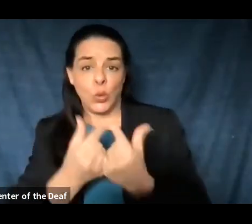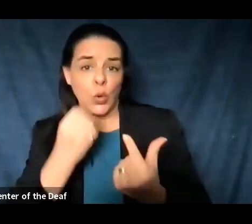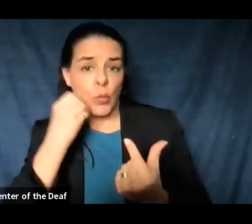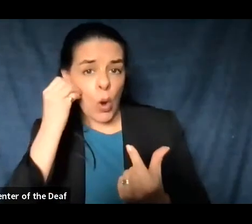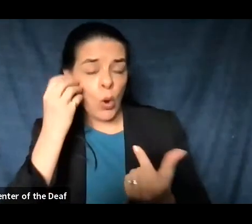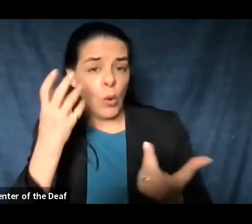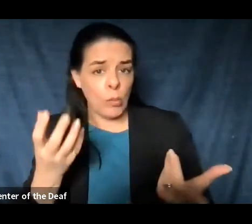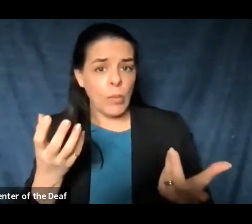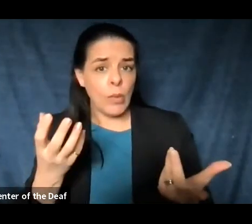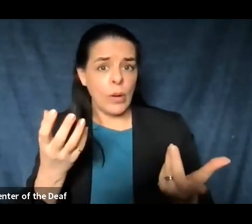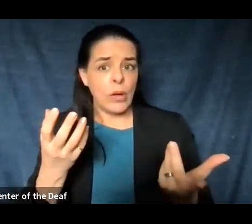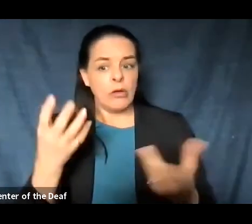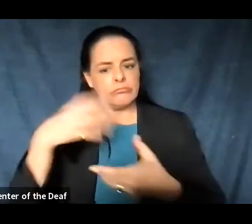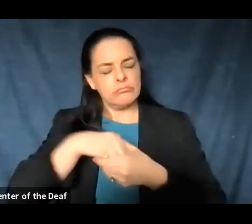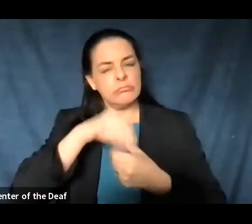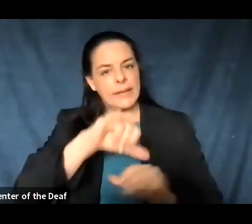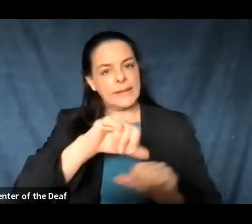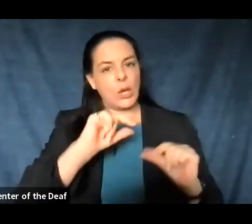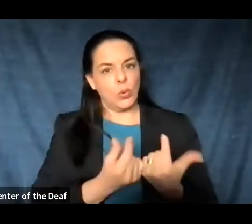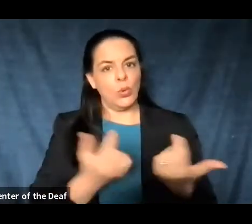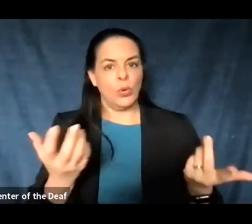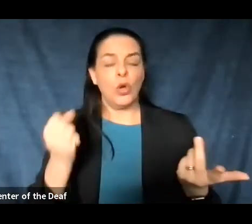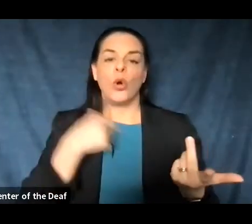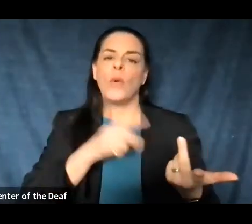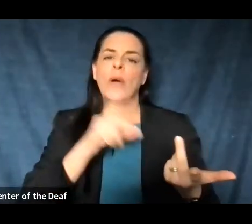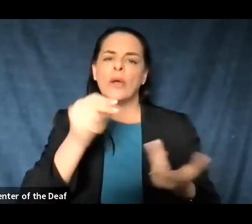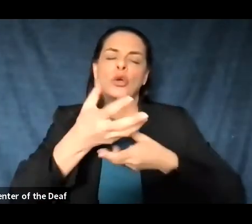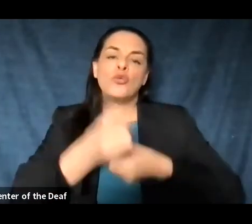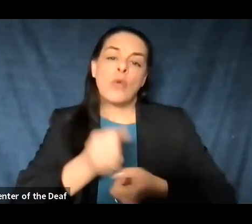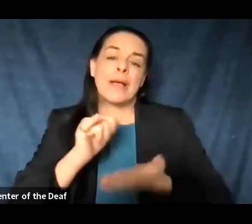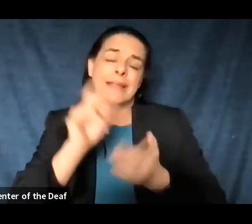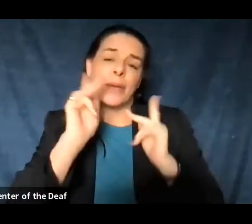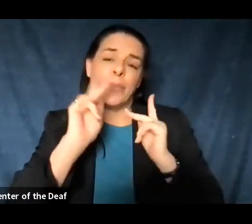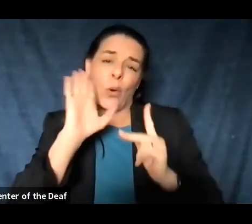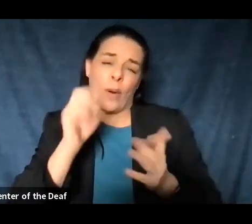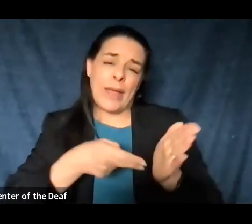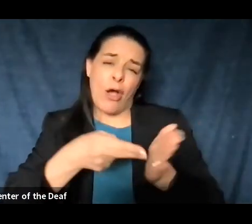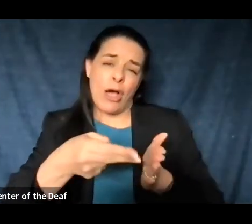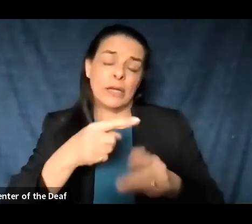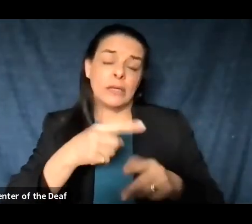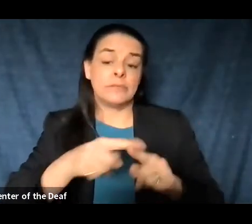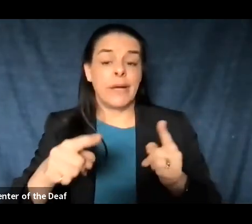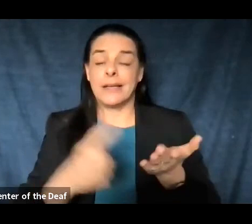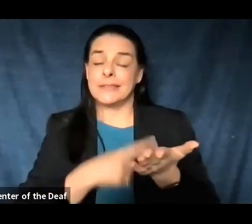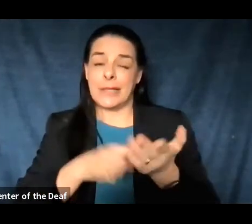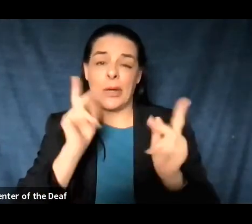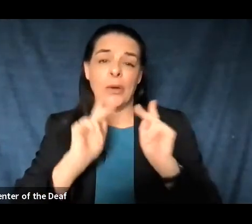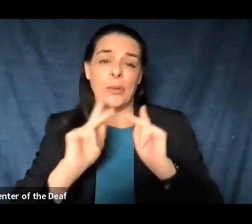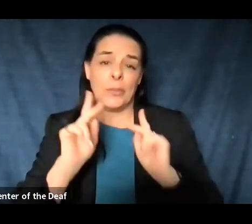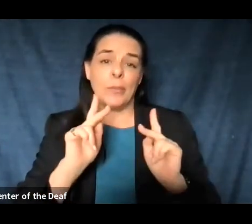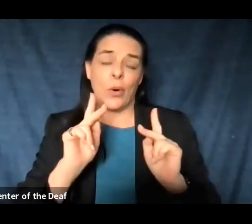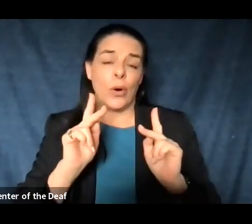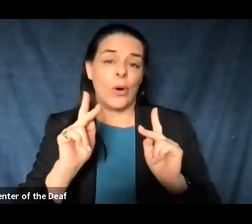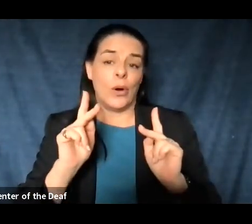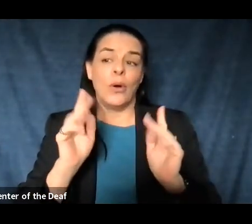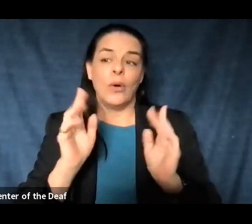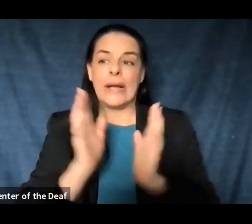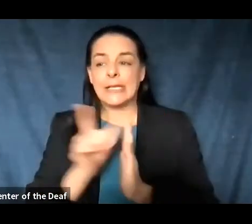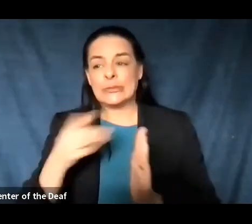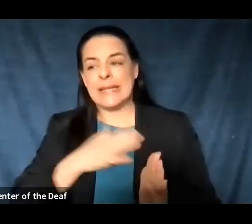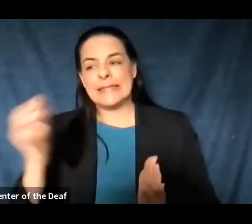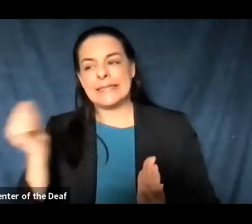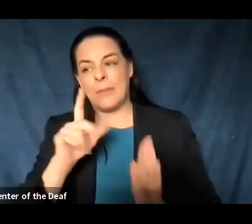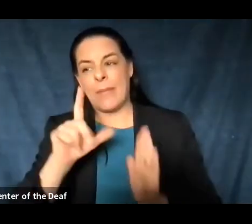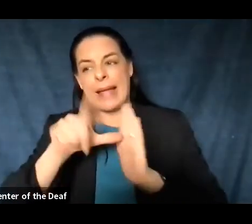so we do trust people to be honest, but there are times when people are asked to come back later or sign